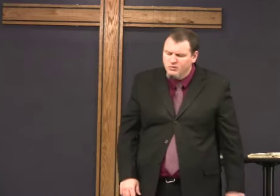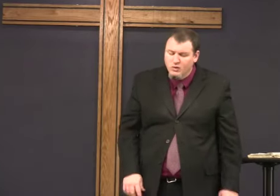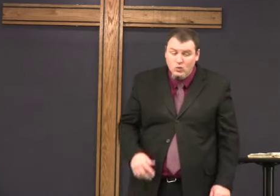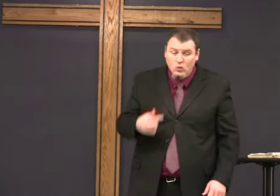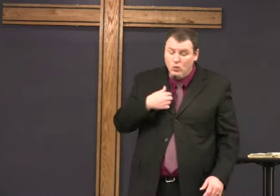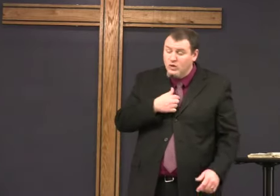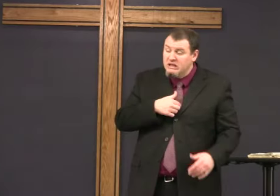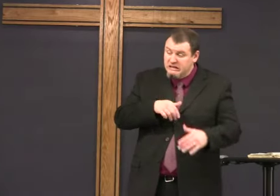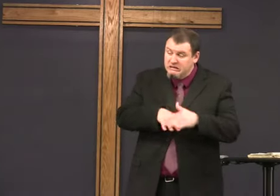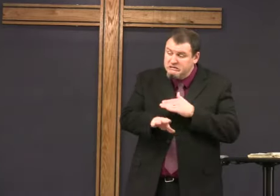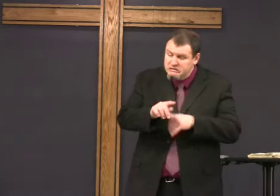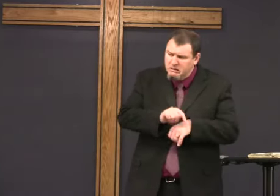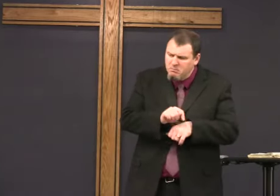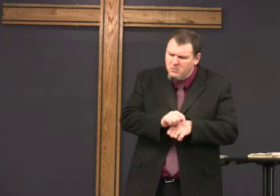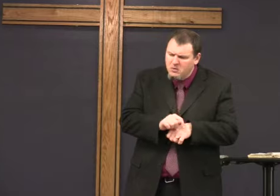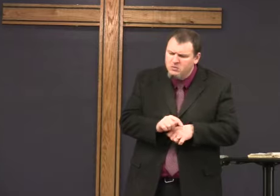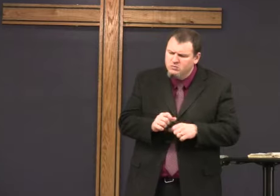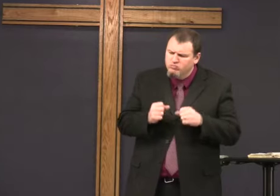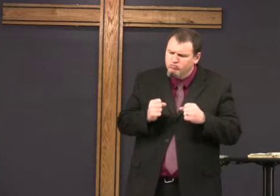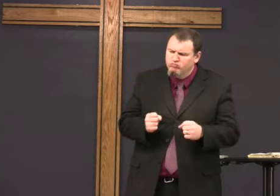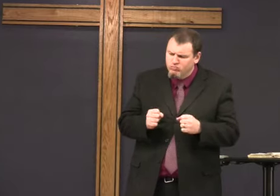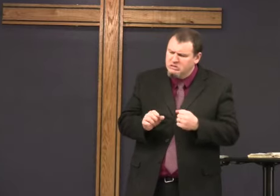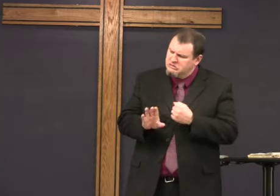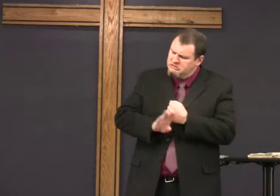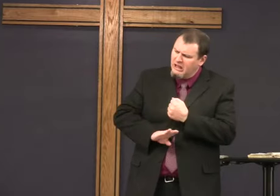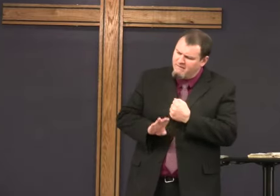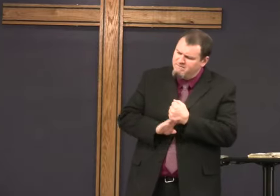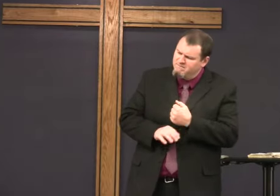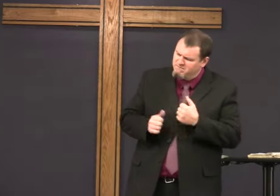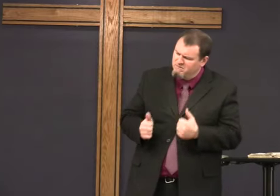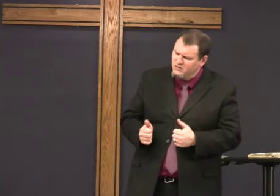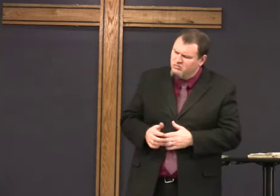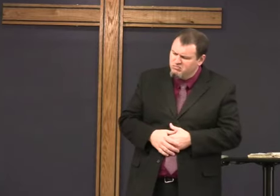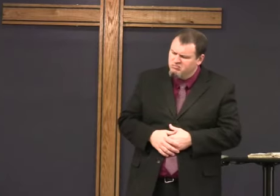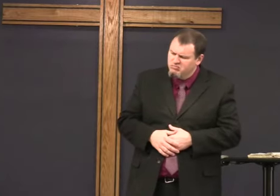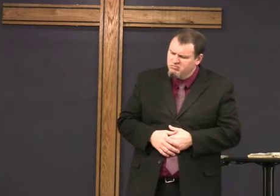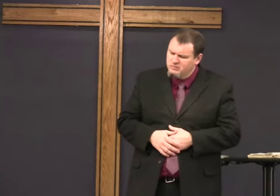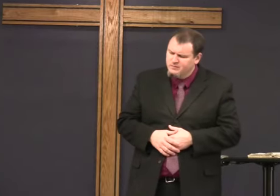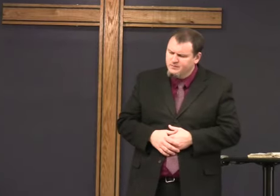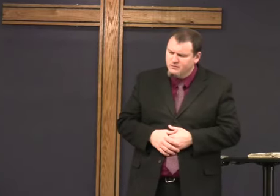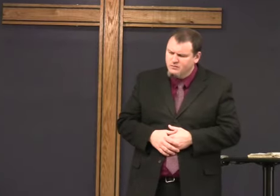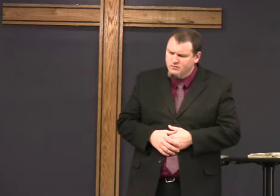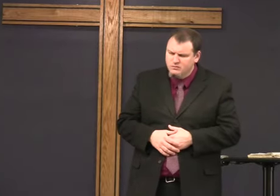temple. Let's go in the temple. It's safe there."